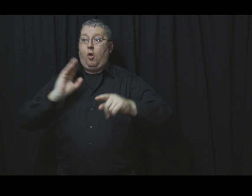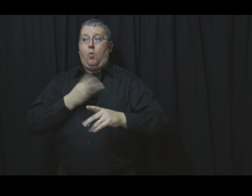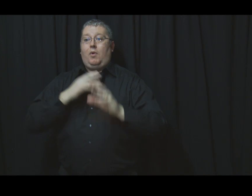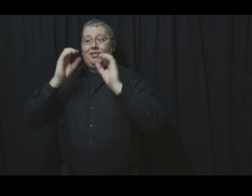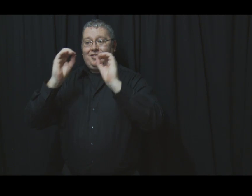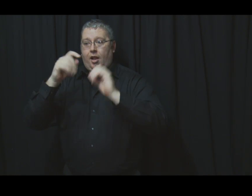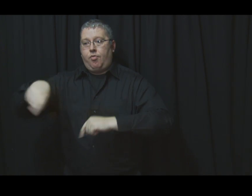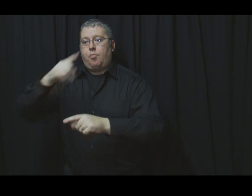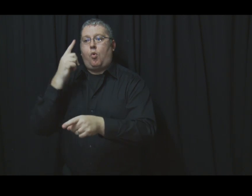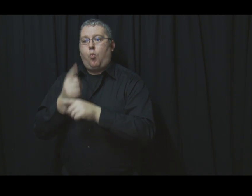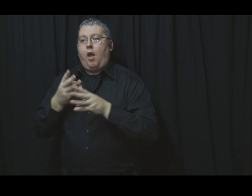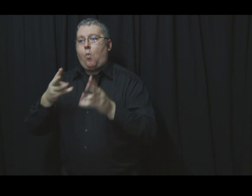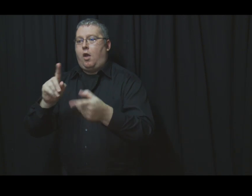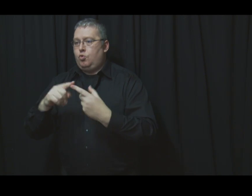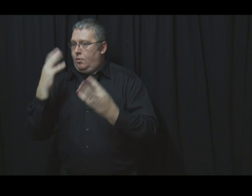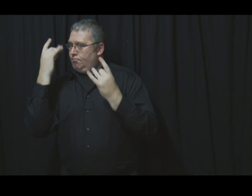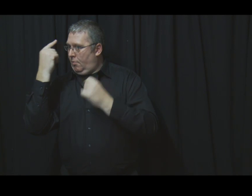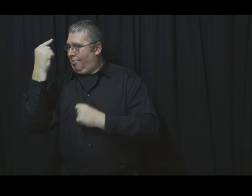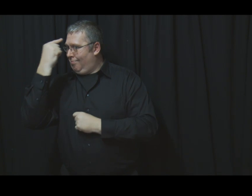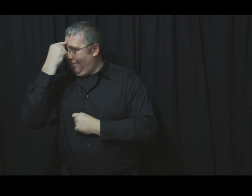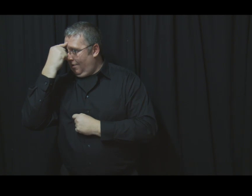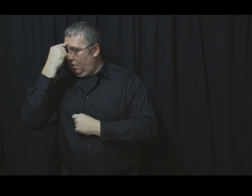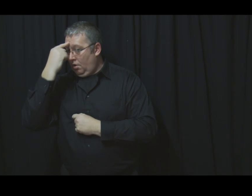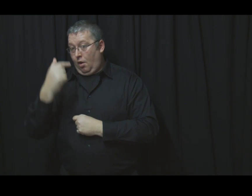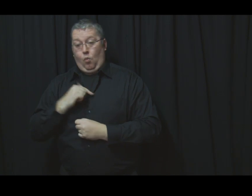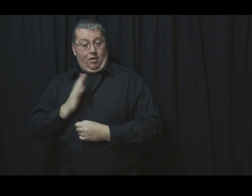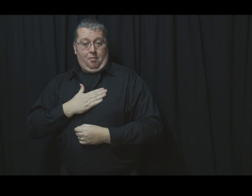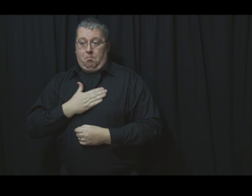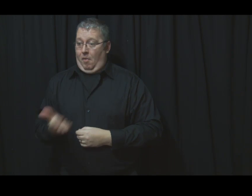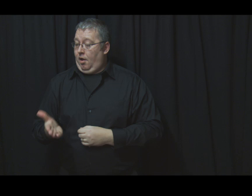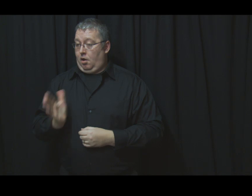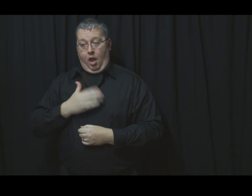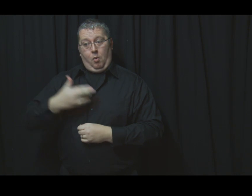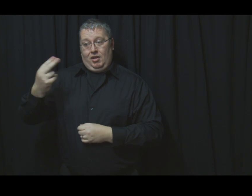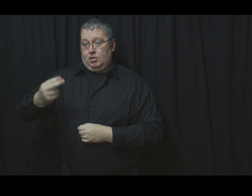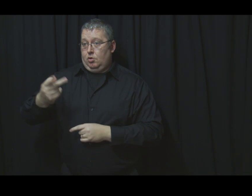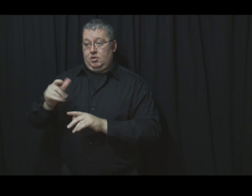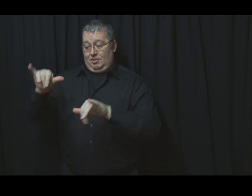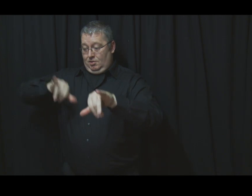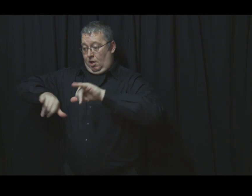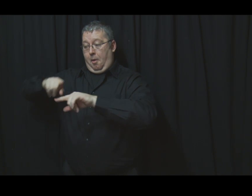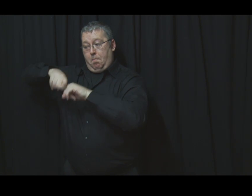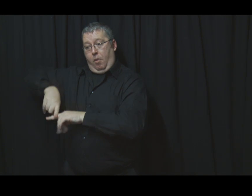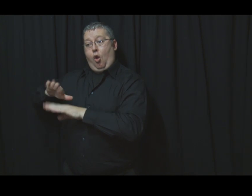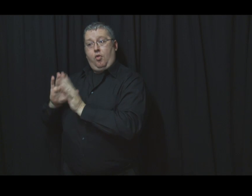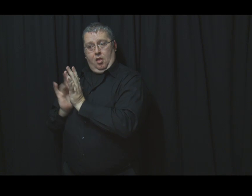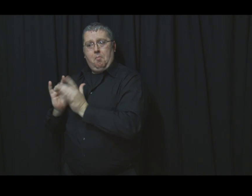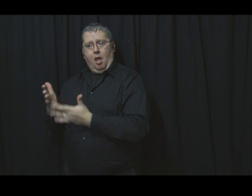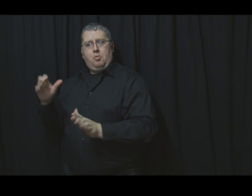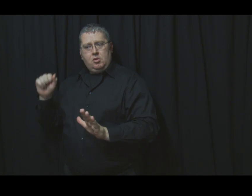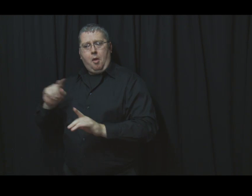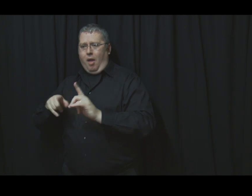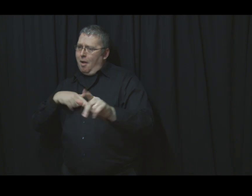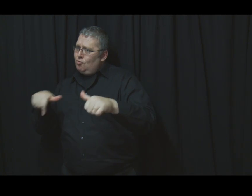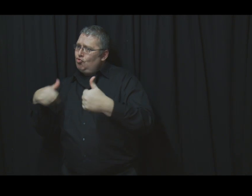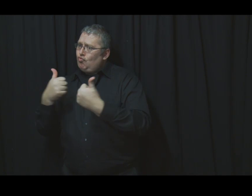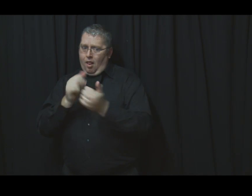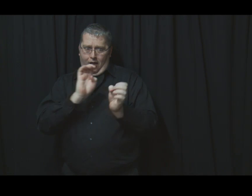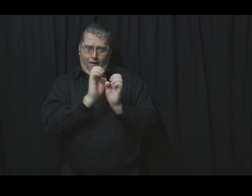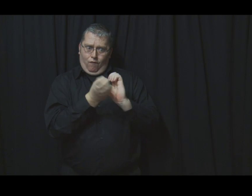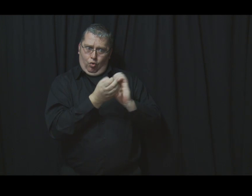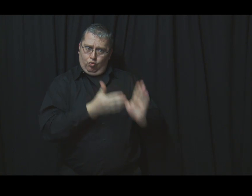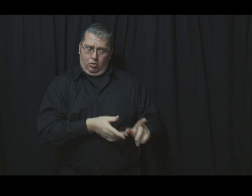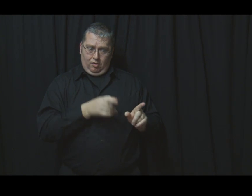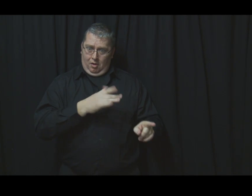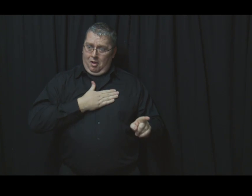them the right way to think. You know, we admit our origins of historical science is based upon the Bible, but I'm just challenging evolutionists to admit the